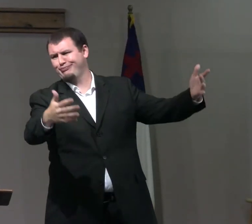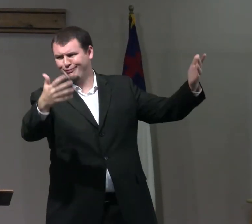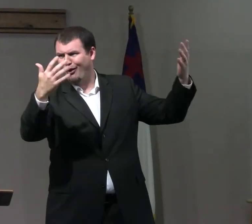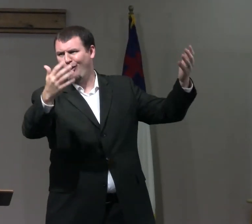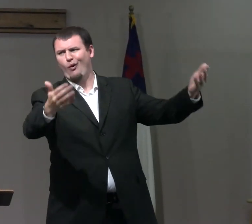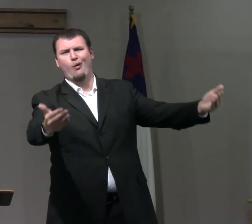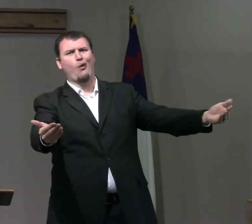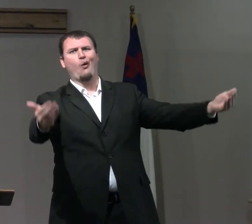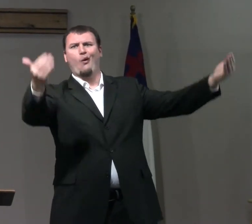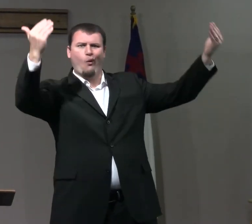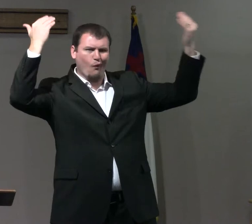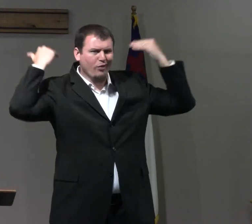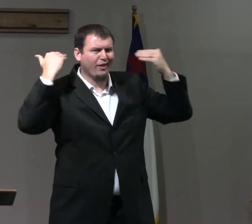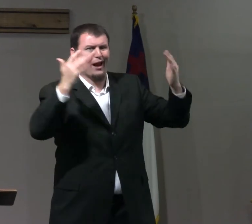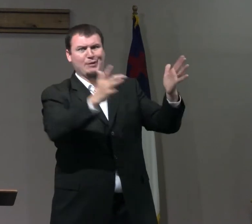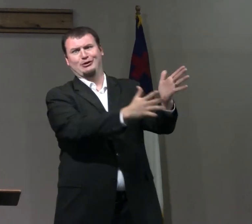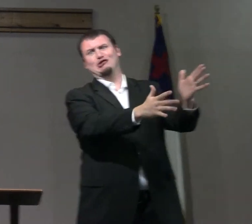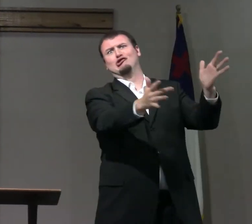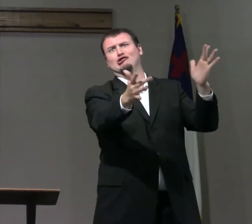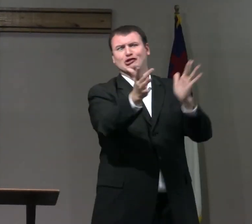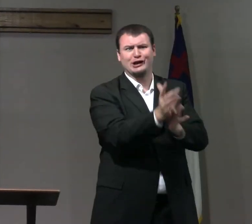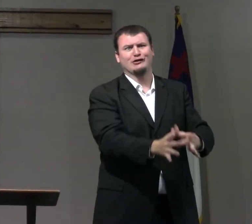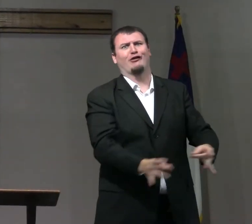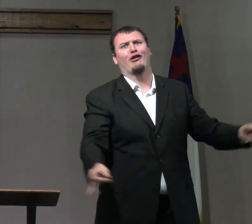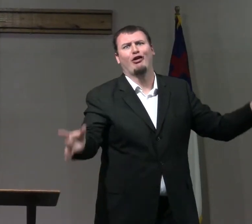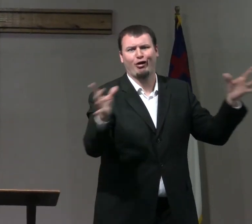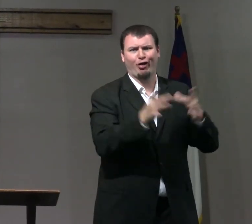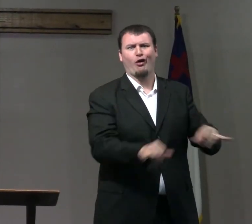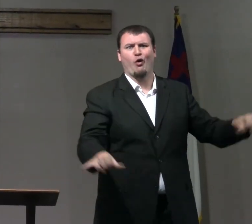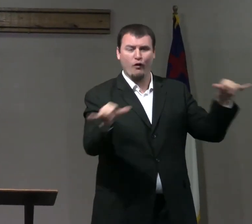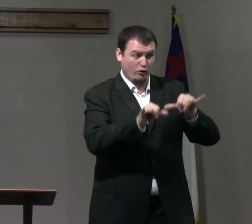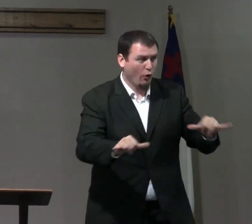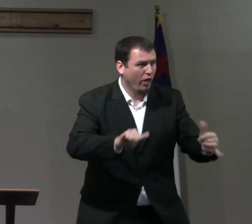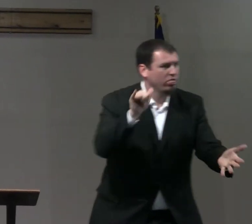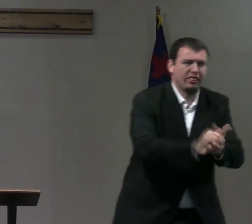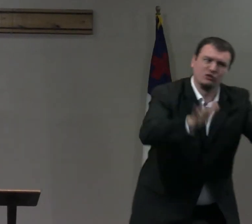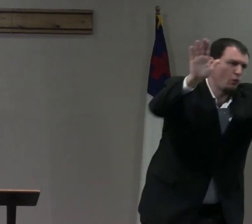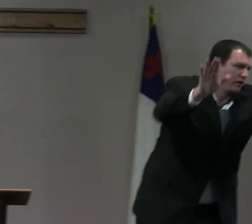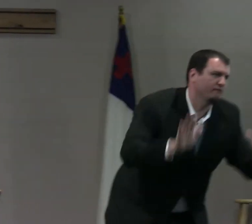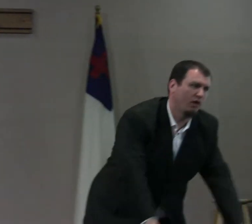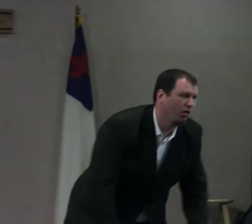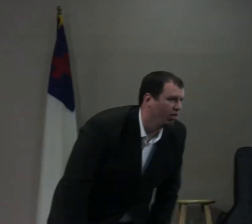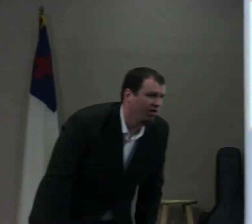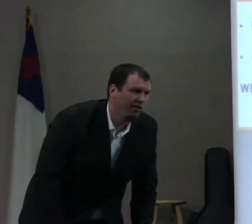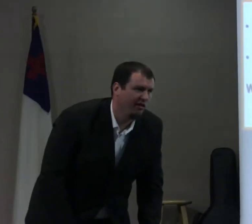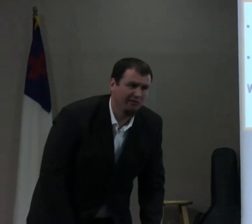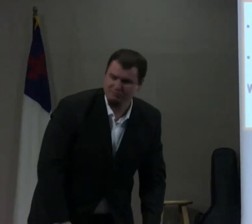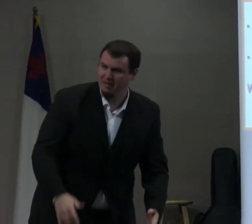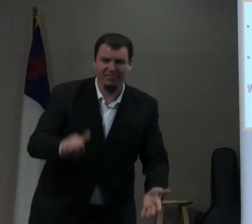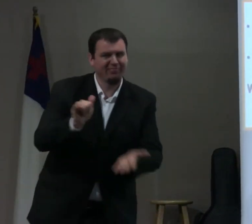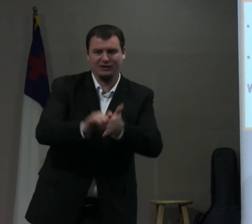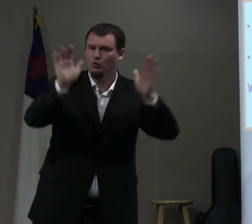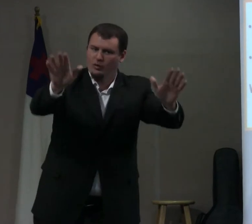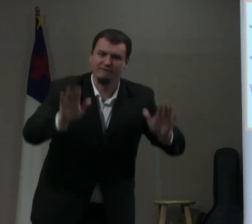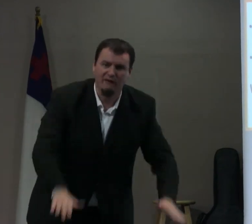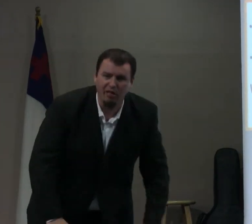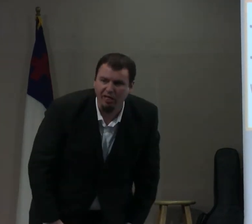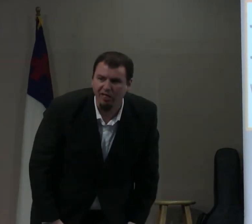That say, oh yeah, DLBC, they just talk about Jesus all the time and it's just overwhelming. Well, then that's